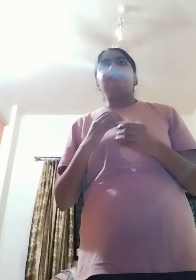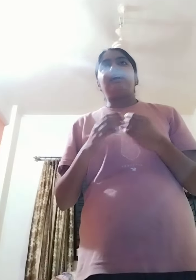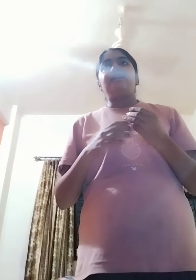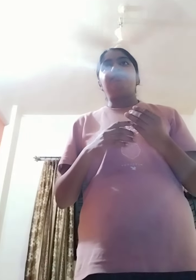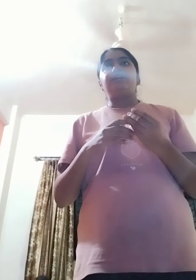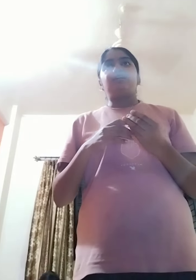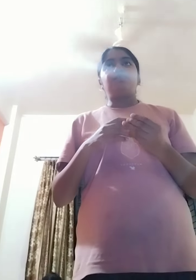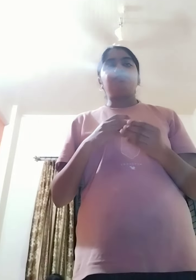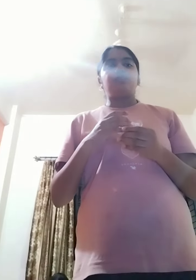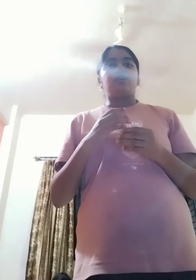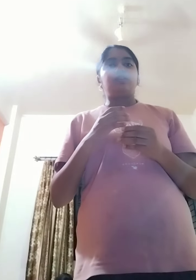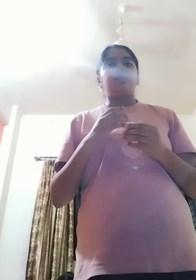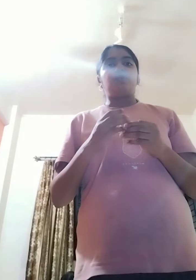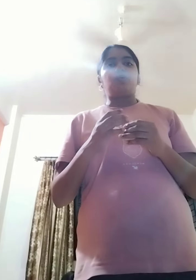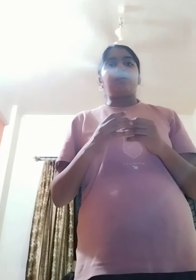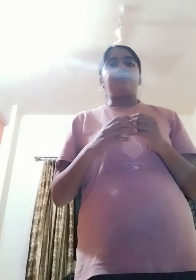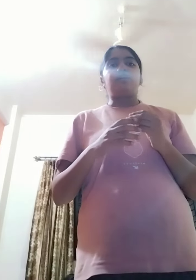that become the program become more